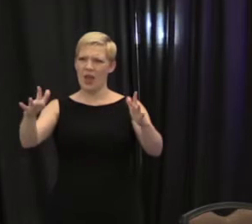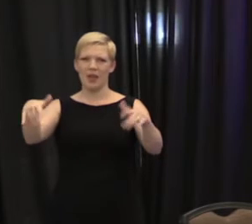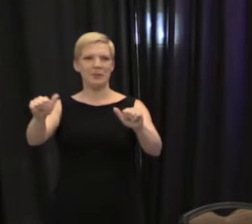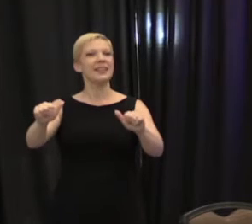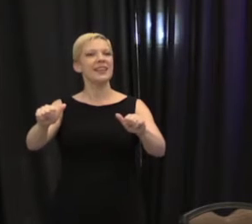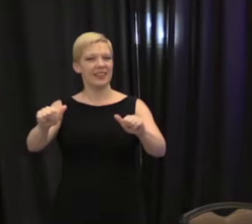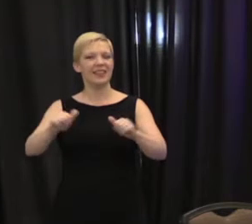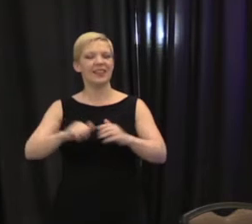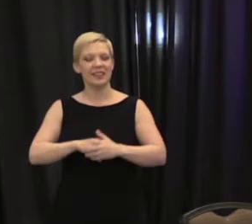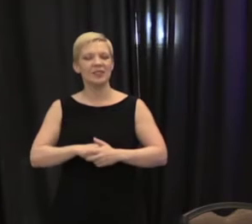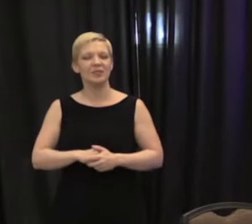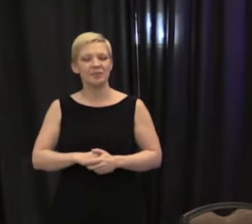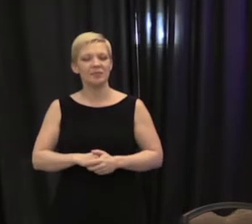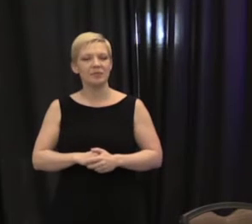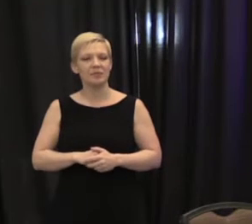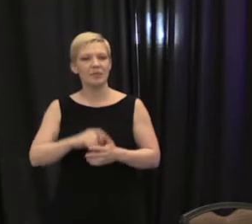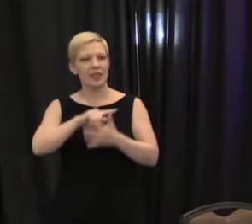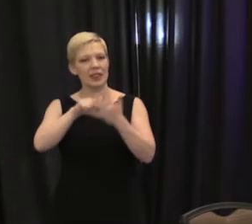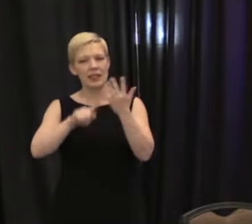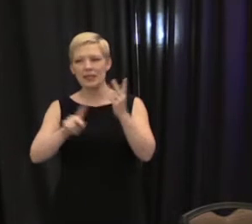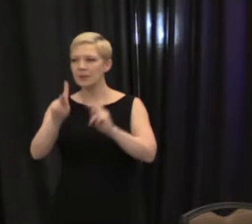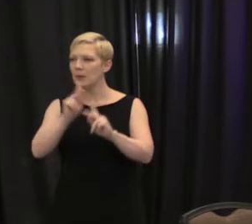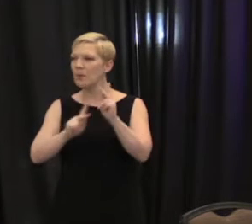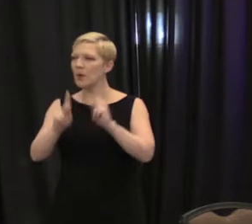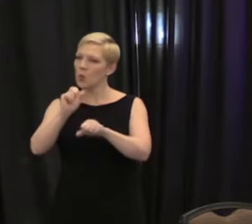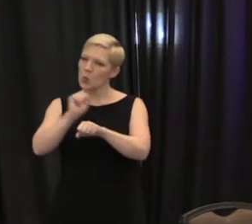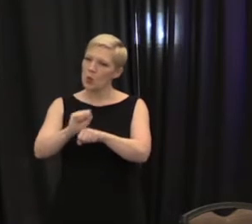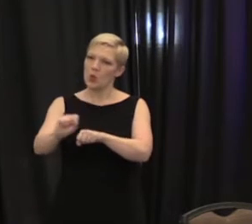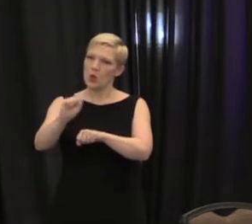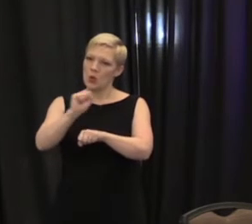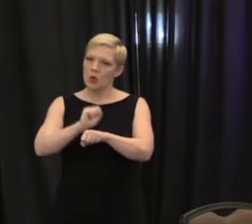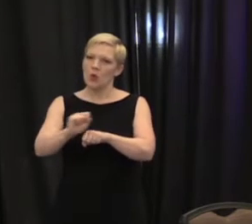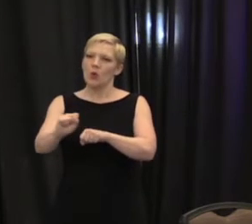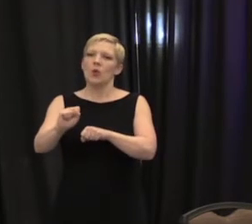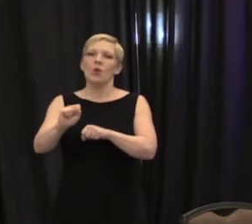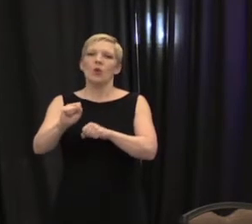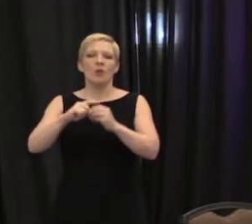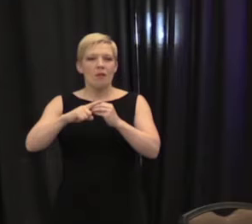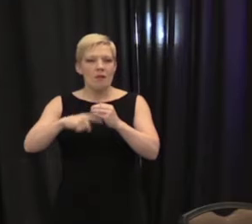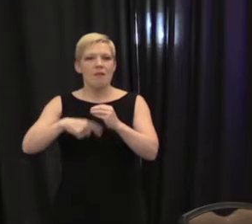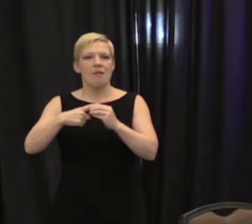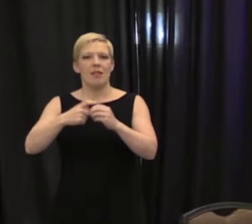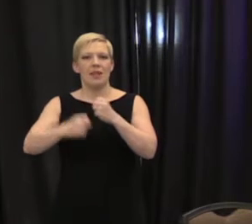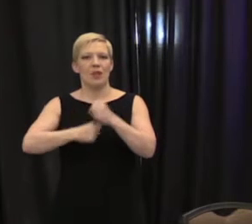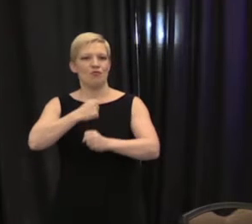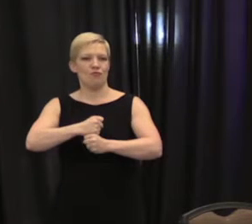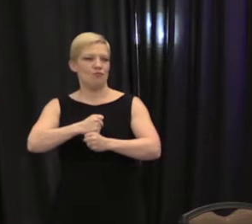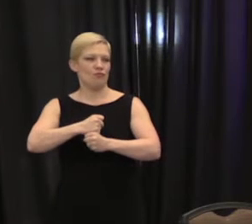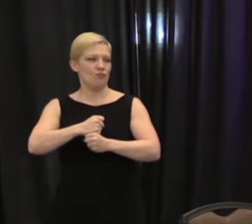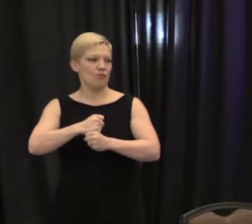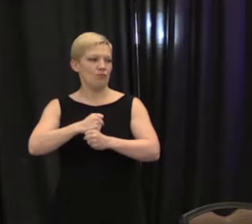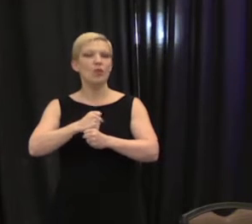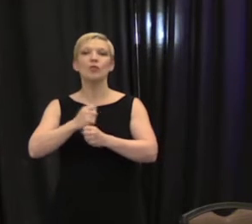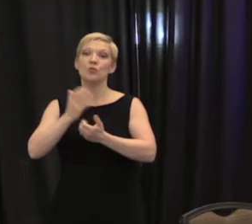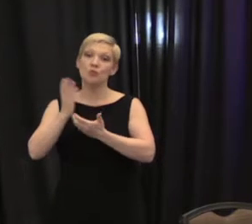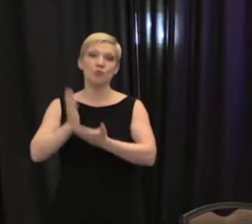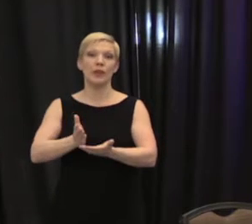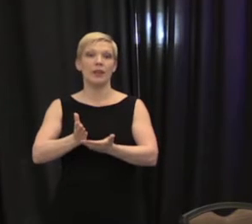But these are people who work all year long to bring you the